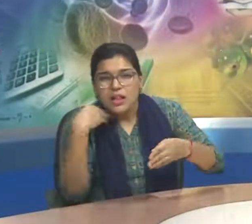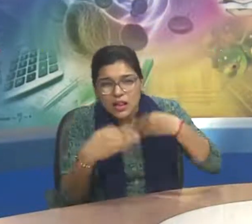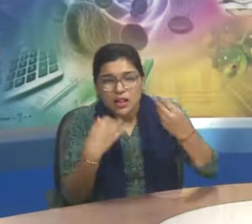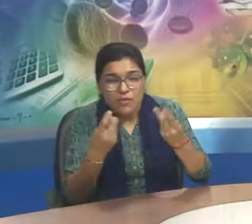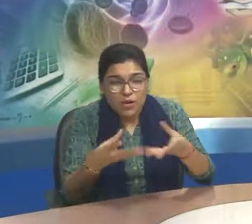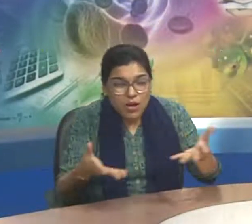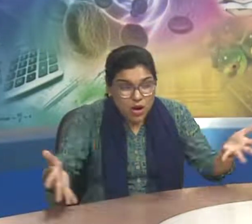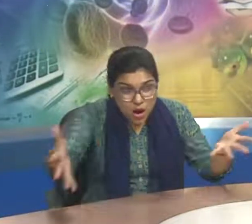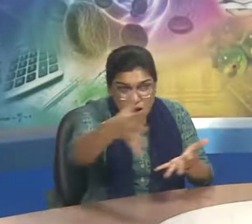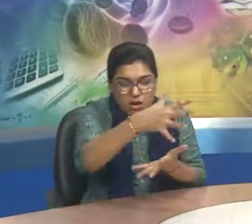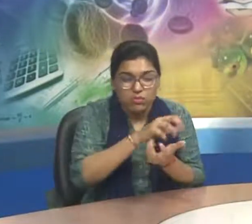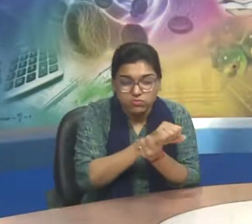is